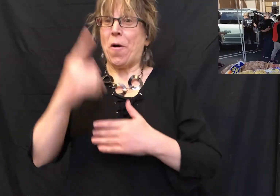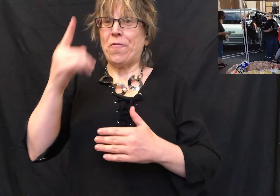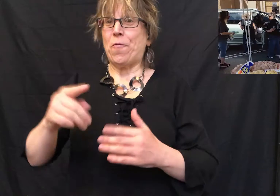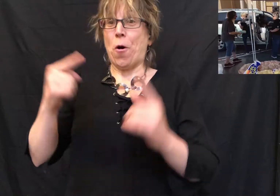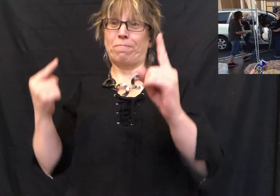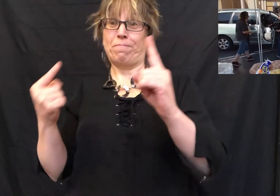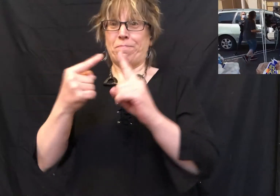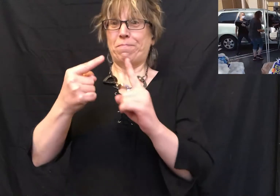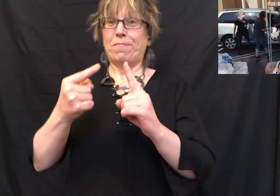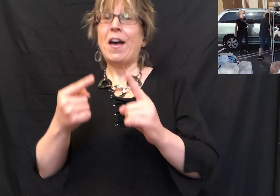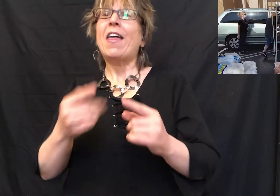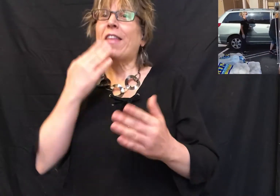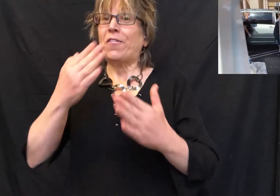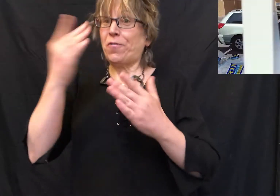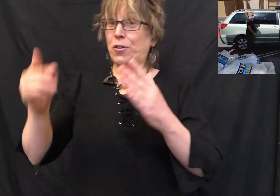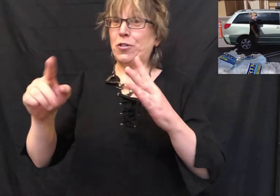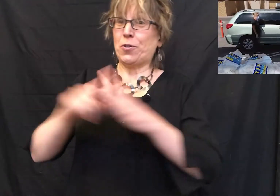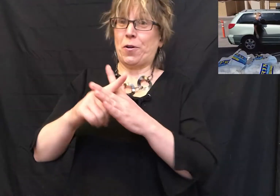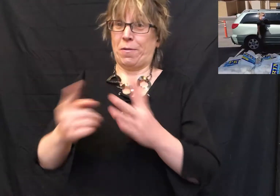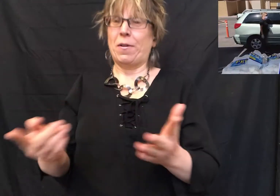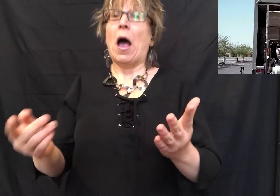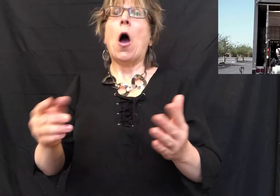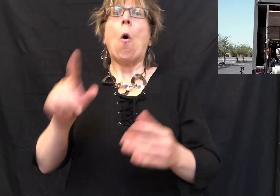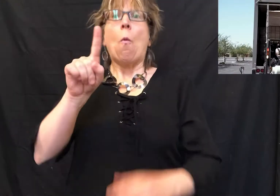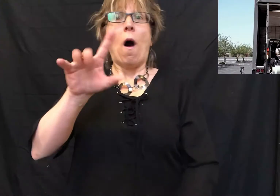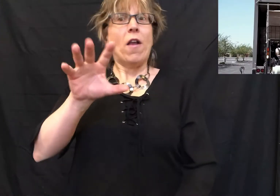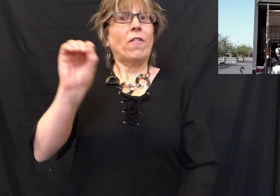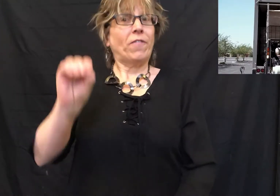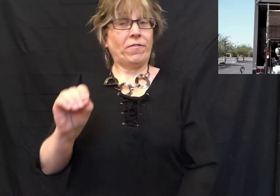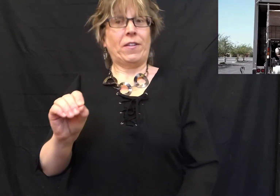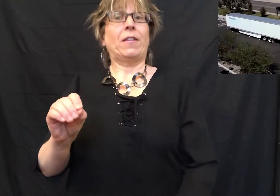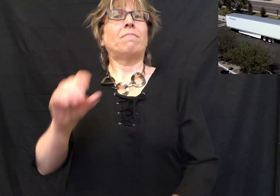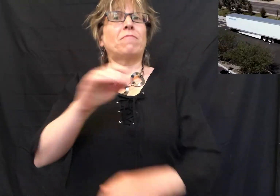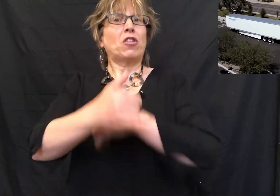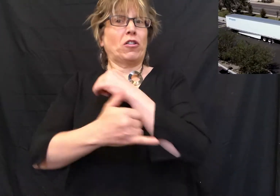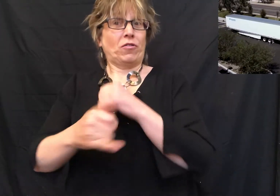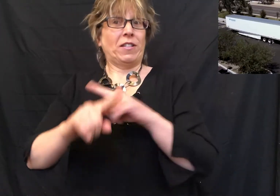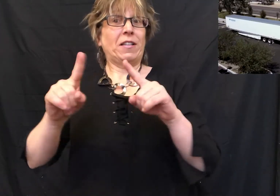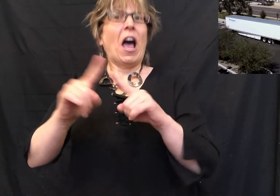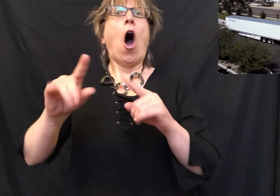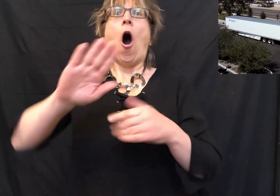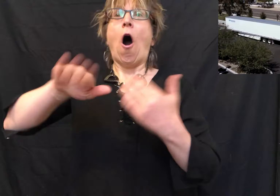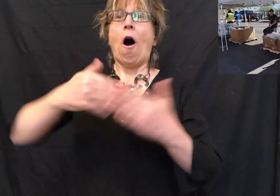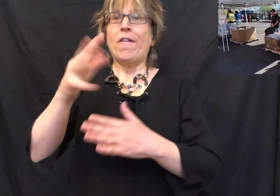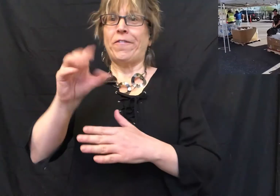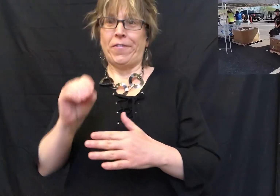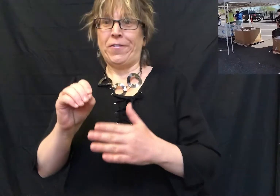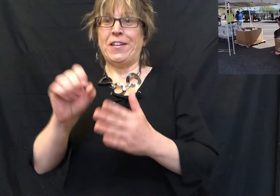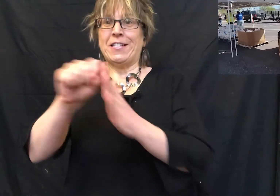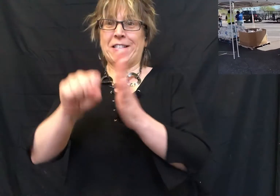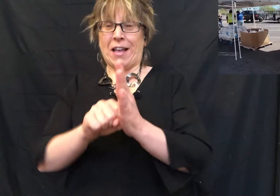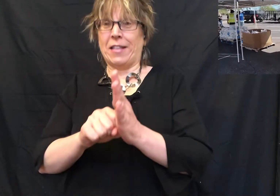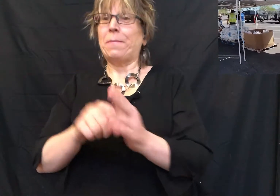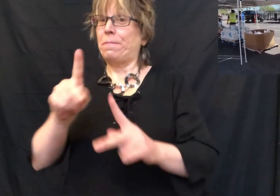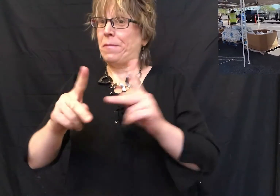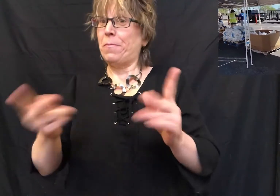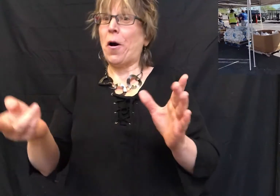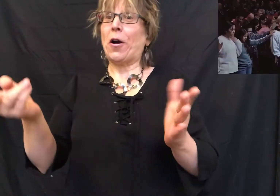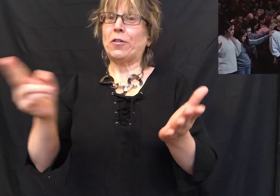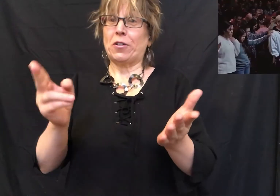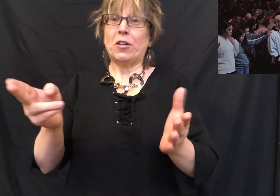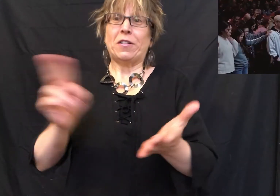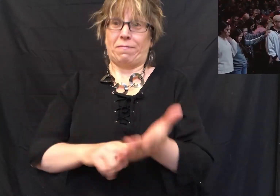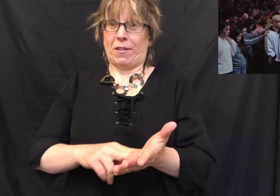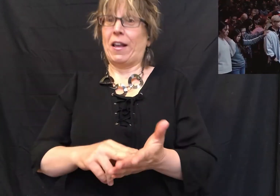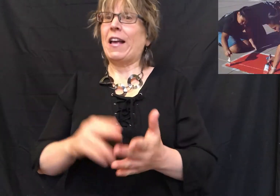Thank you for being with us today. Over 150 countries are now tuning in online. All 50 states, every weekend, people are joining us,